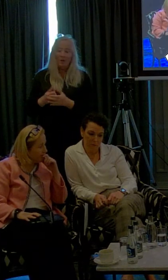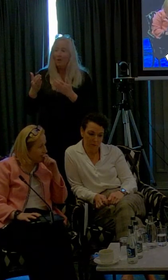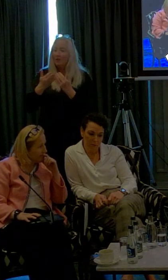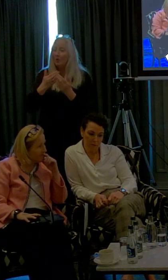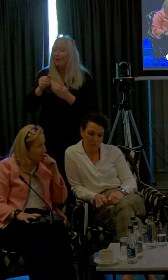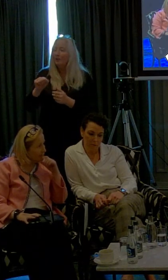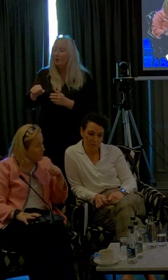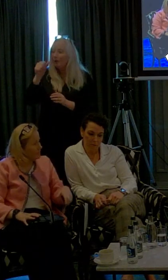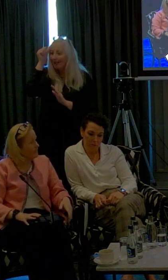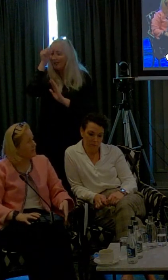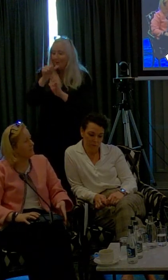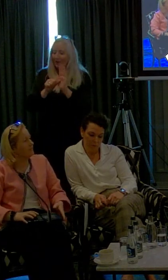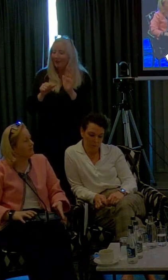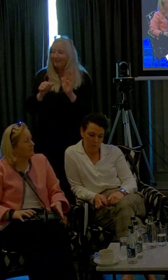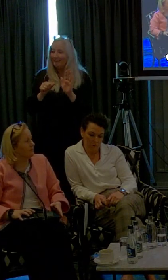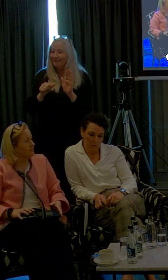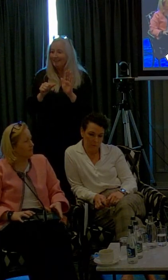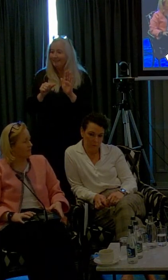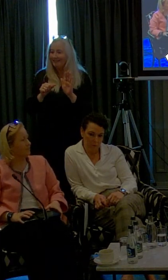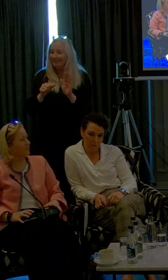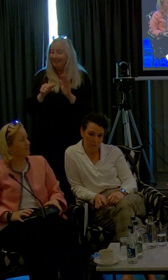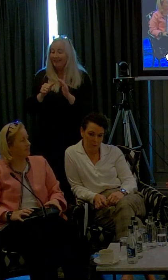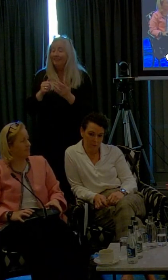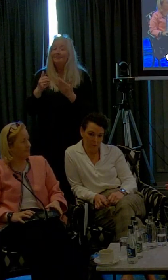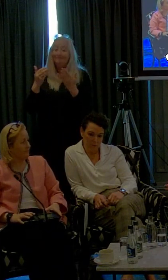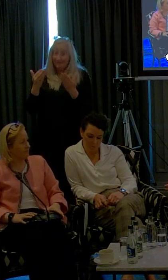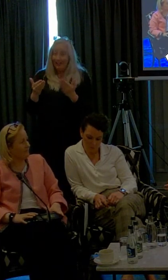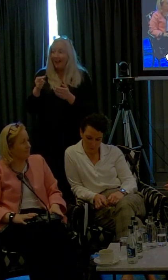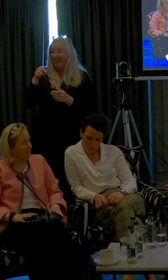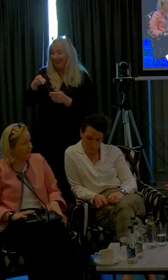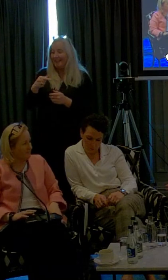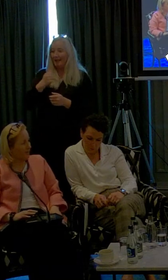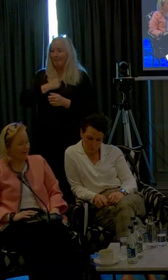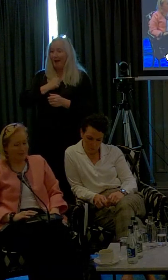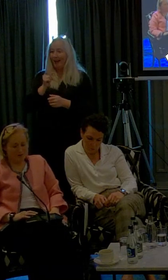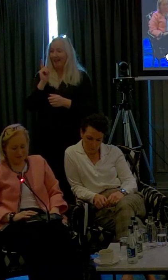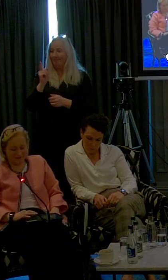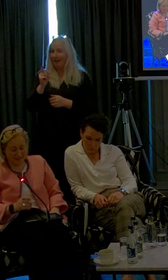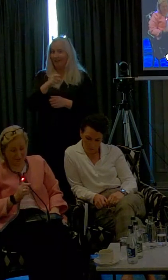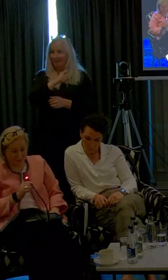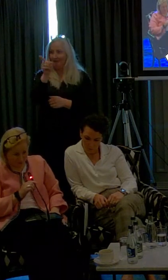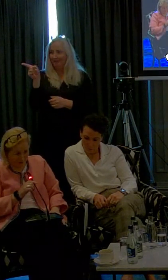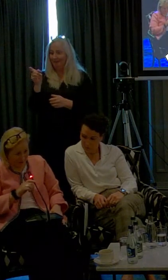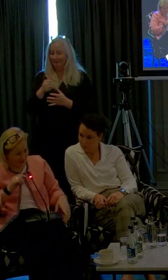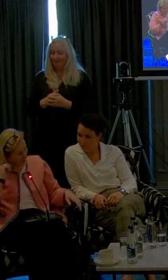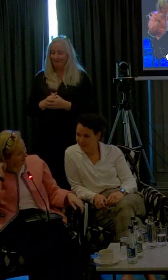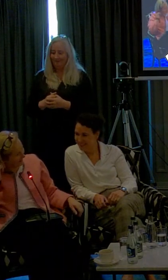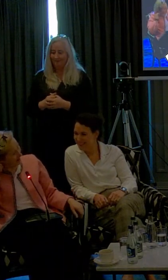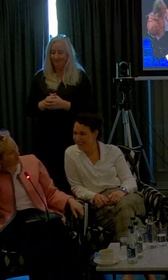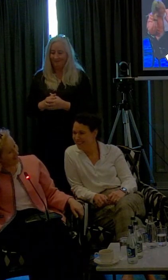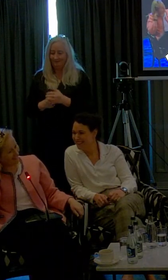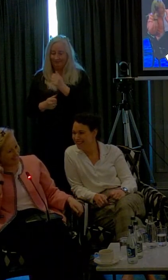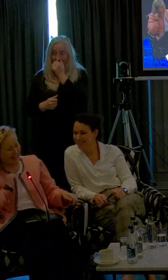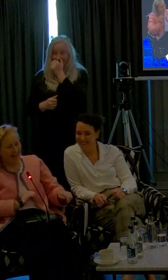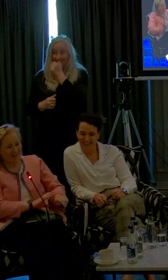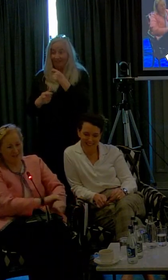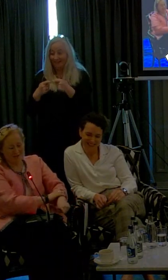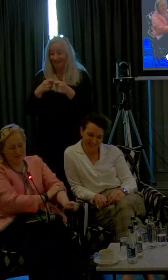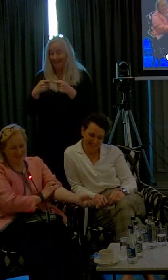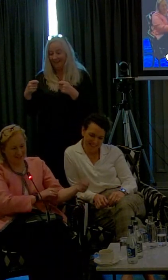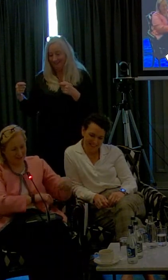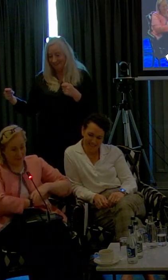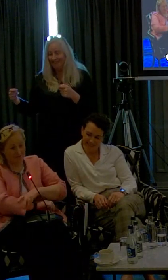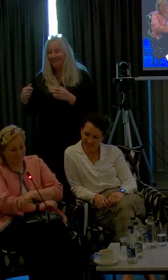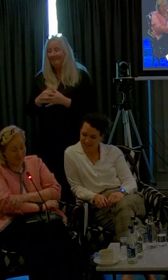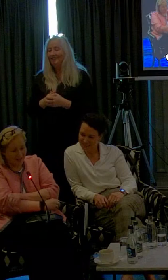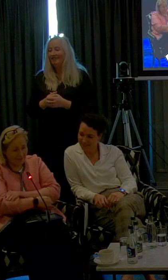experience, if you were to say to people here today, look, this is the advice that I would give you. That's a very big question. The